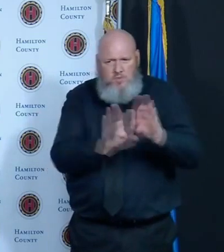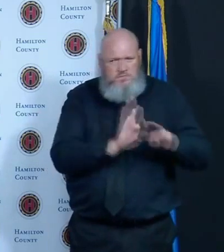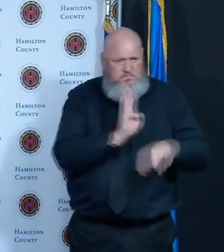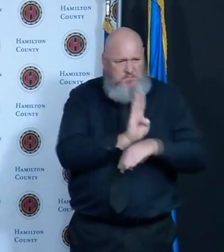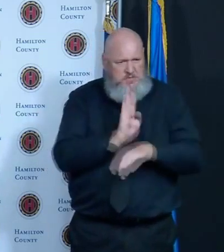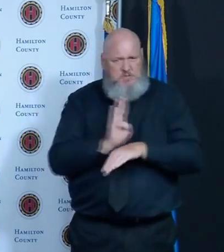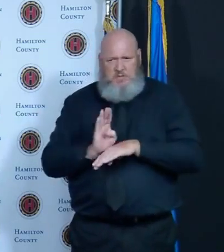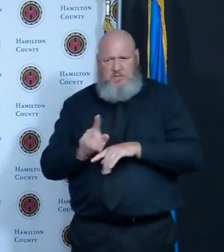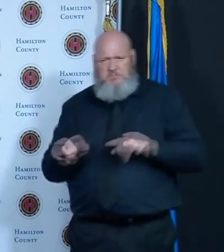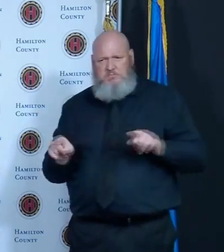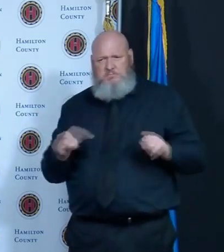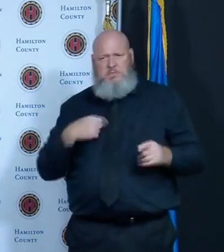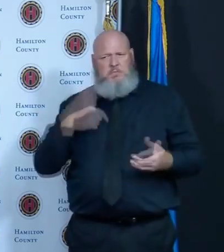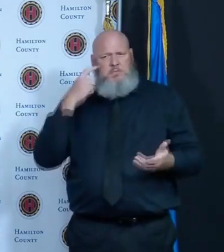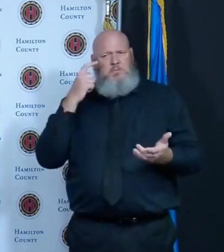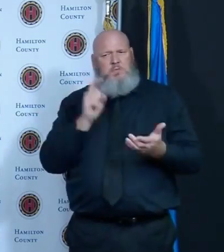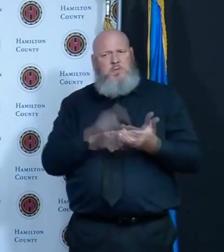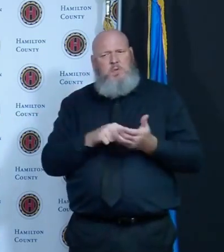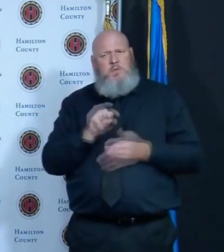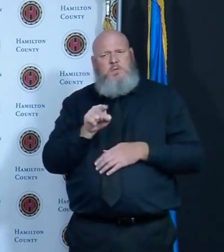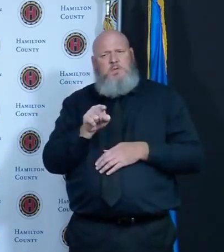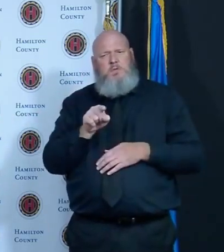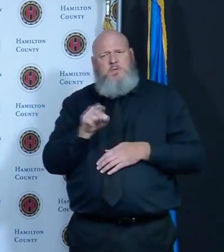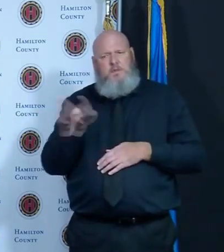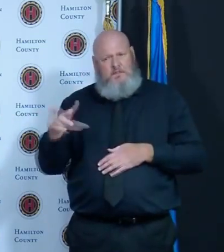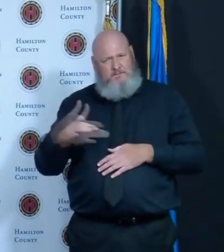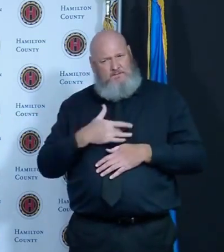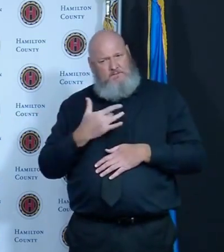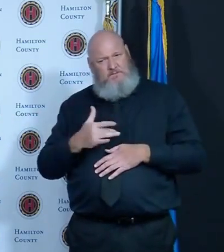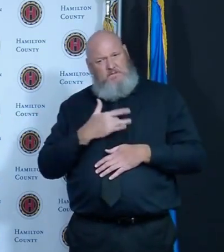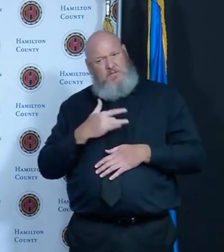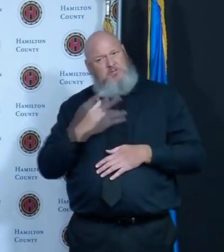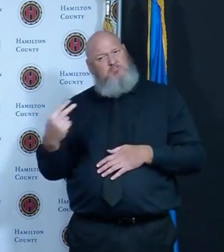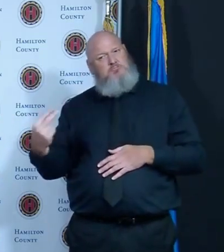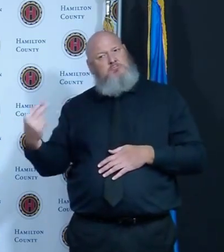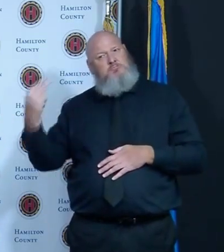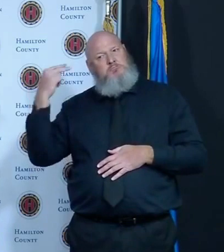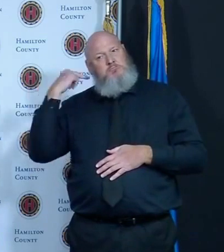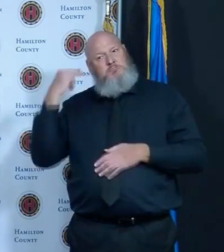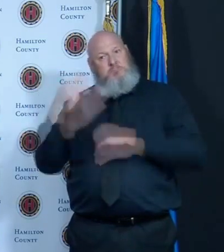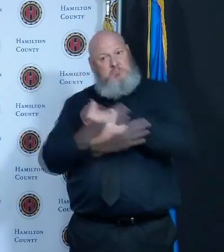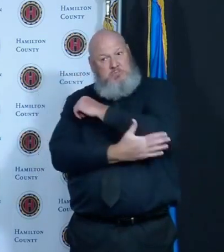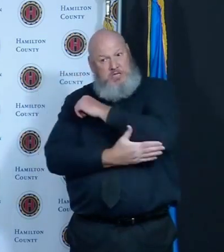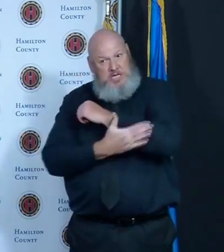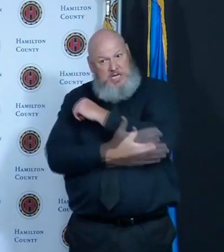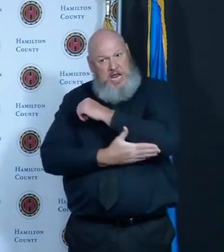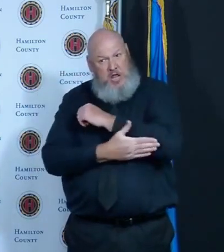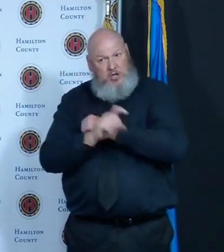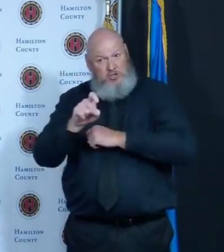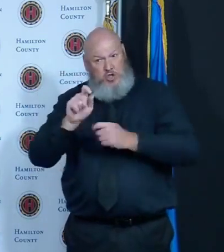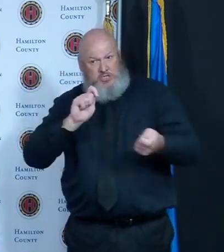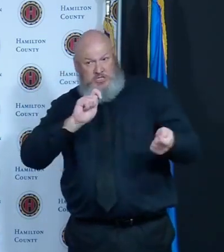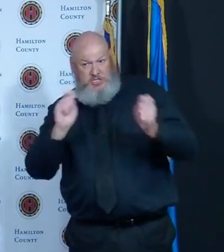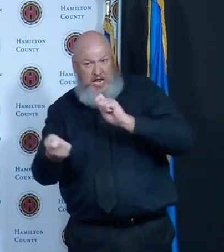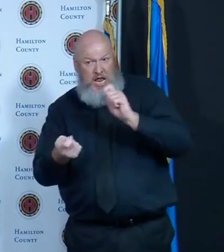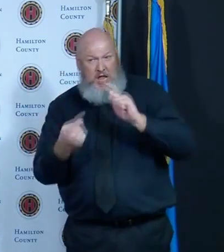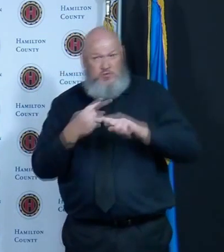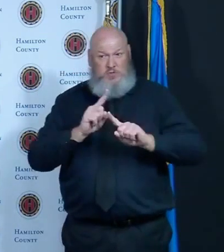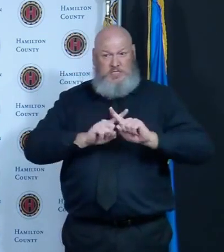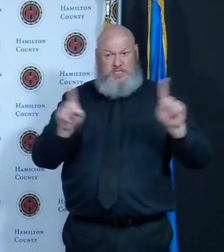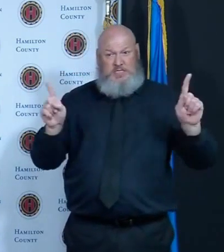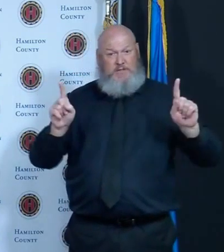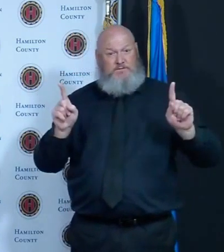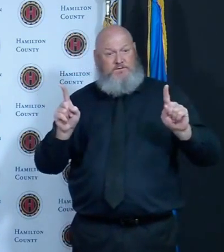anything that you think that the county should have done differently or would have done different now, kind of looking back at where we're at? Well, I